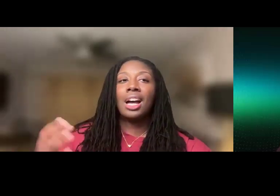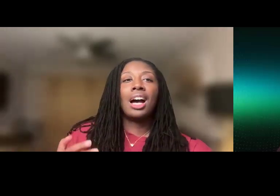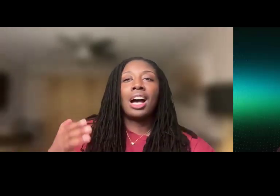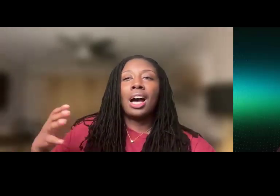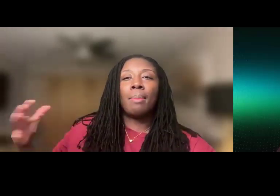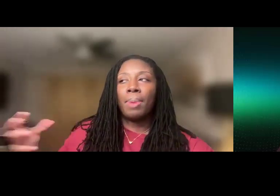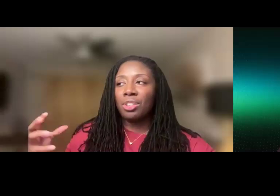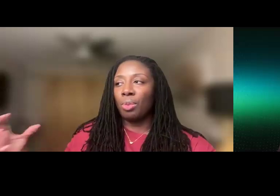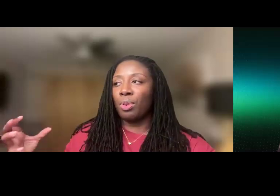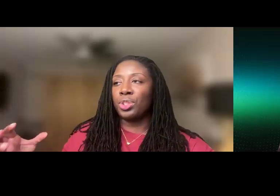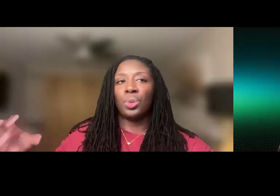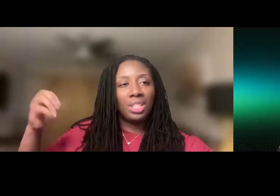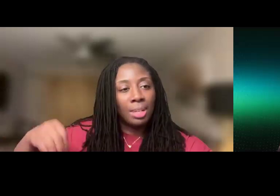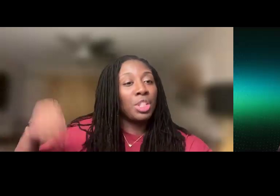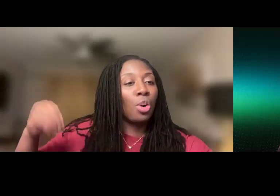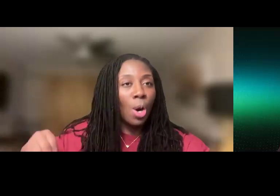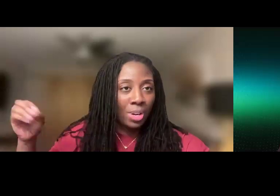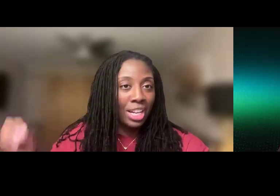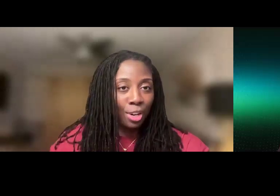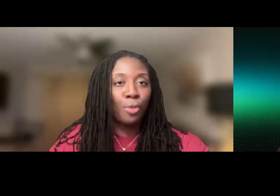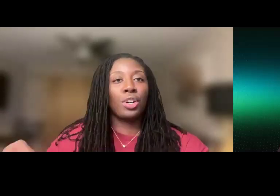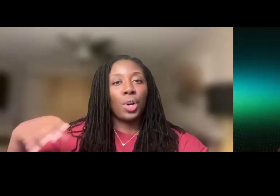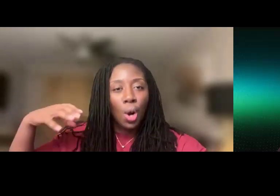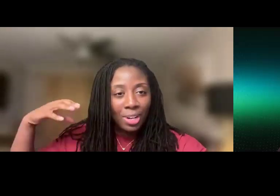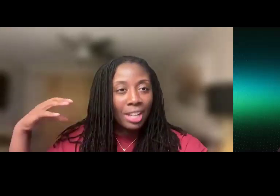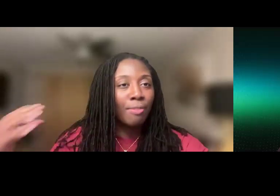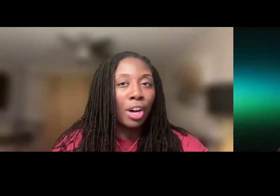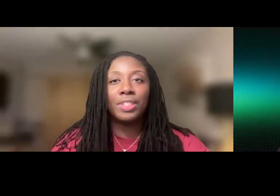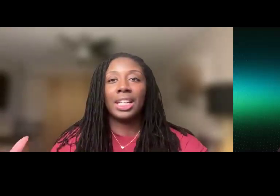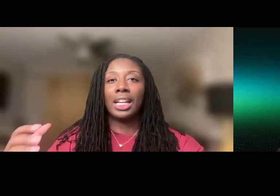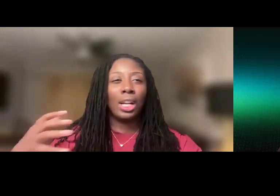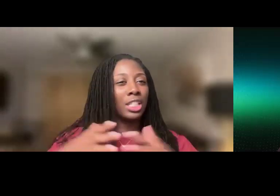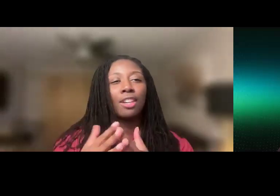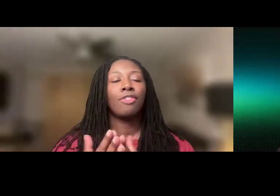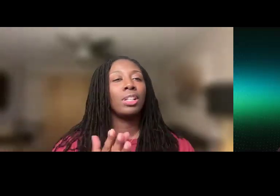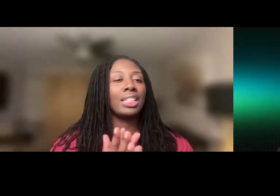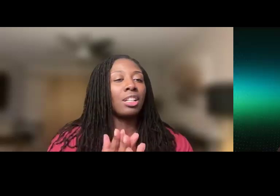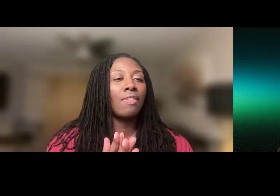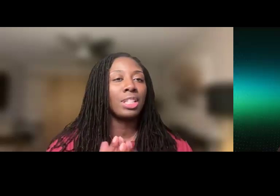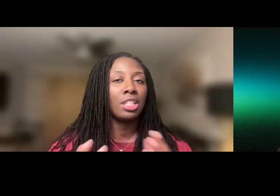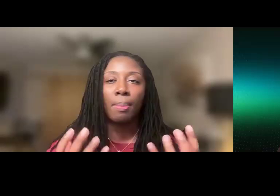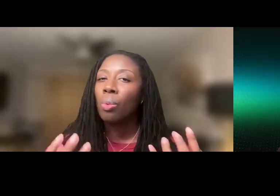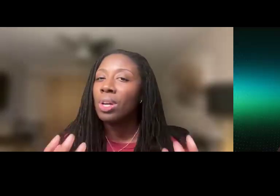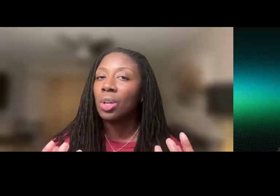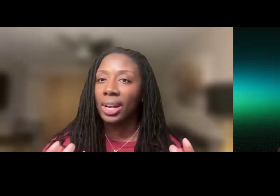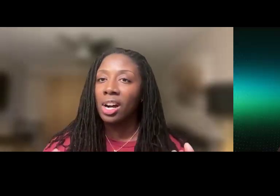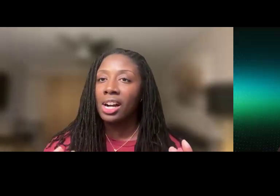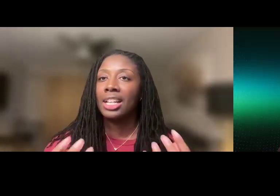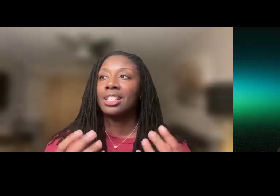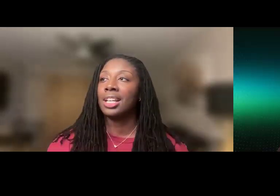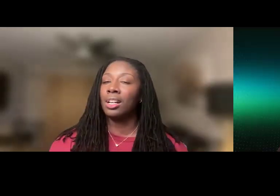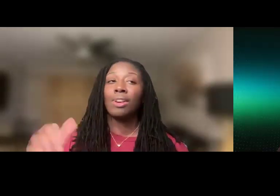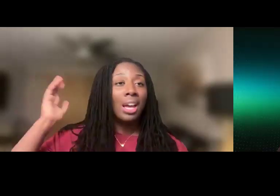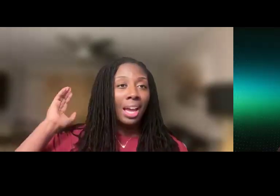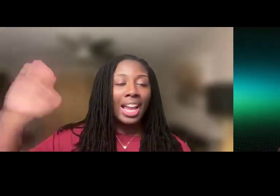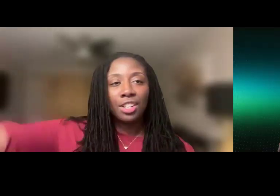like I'm about to approach you on something you're already here for, you're already involved in, and it's going to feel like it's a conversation about what's going